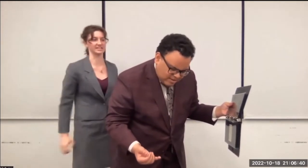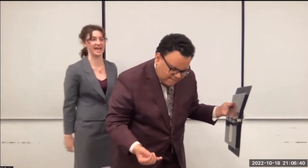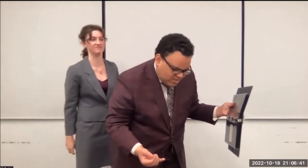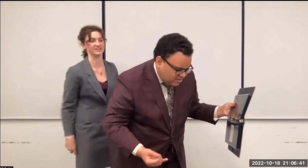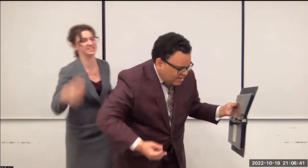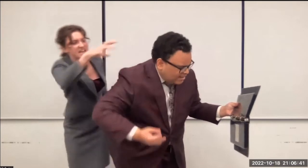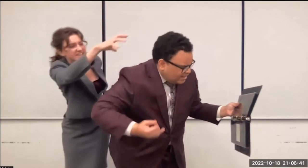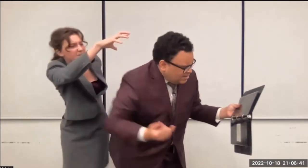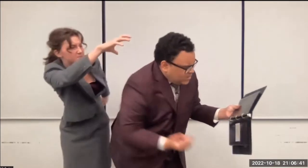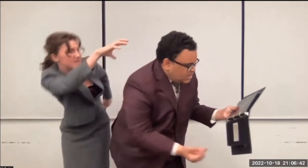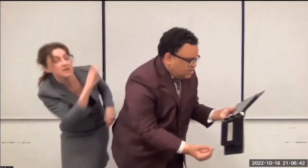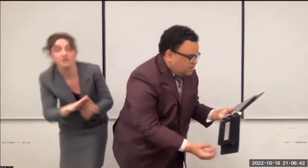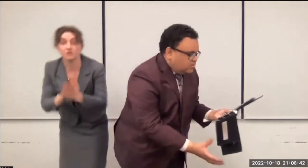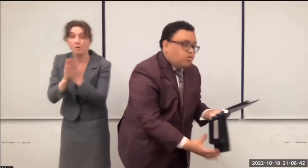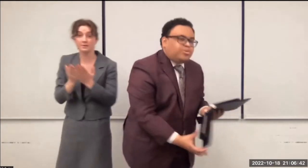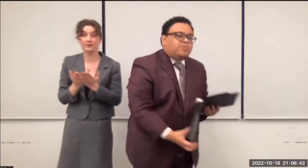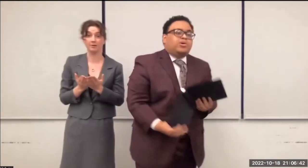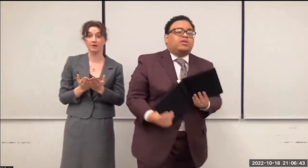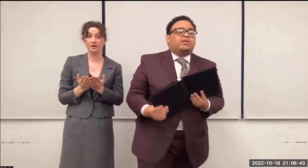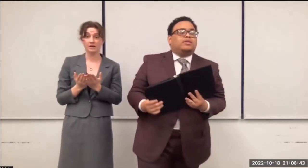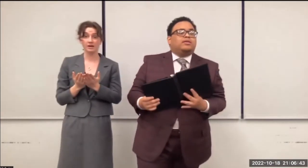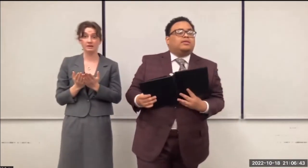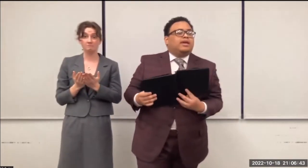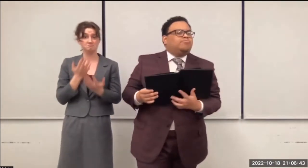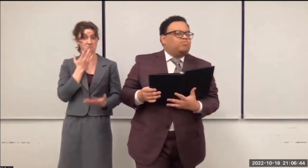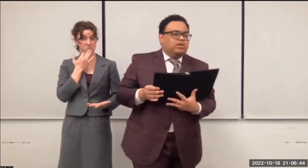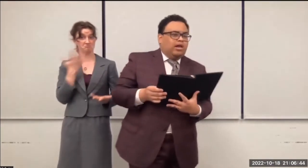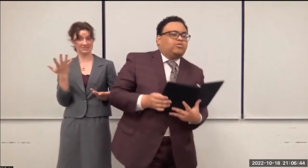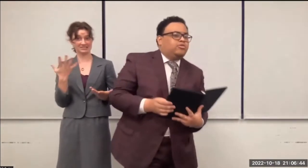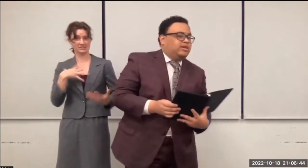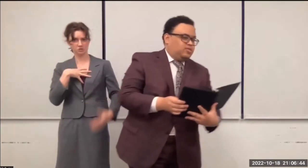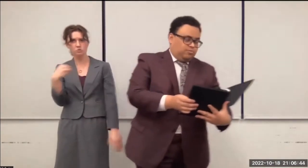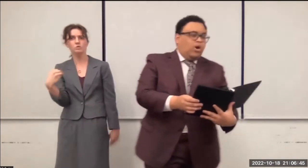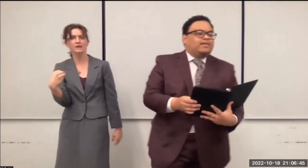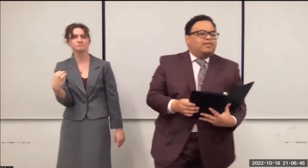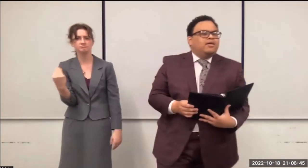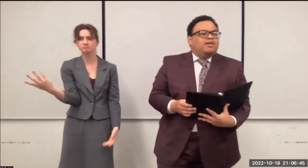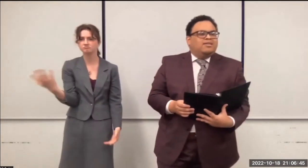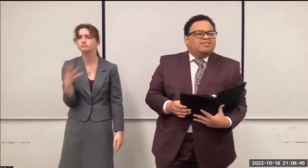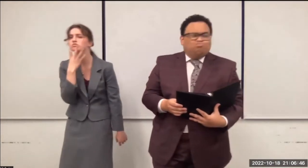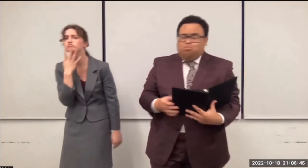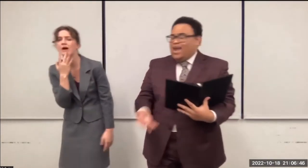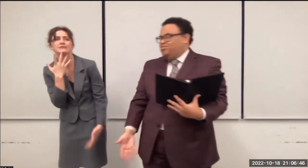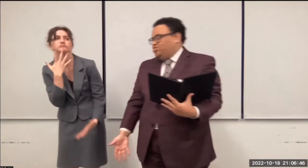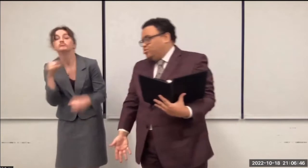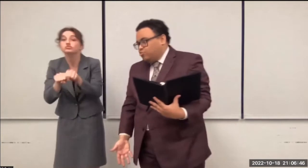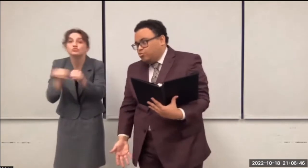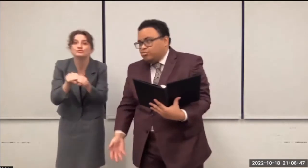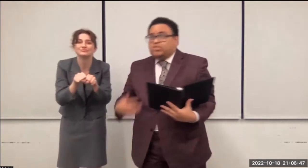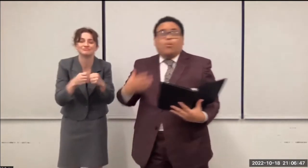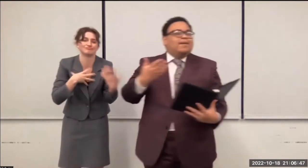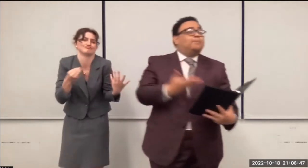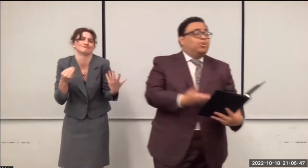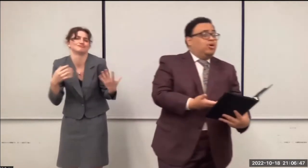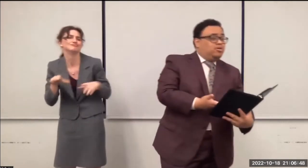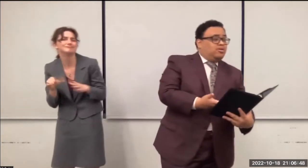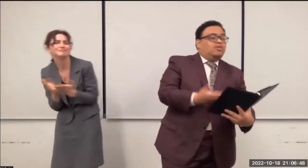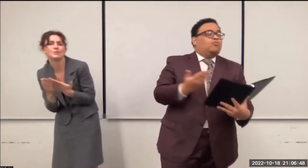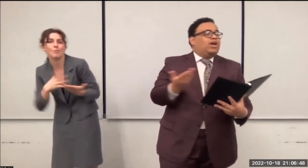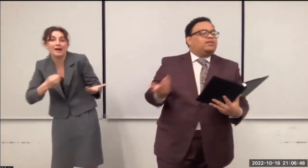canvas. Let it be you open a book, and the color is white. White shoes, white book, white